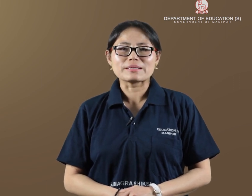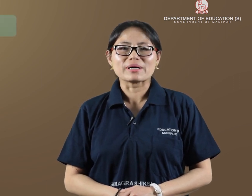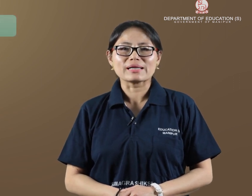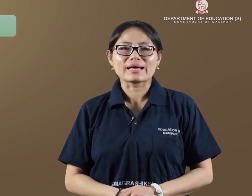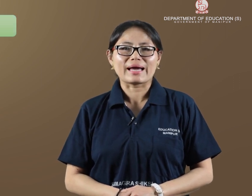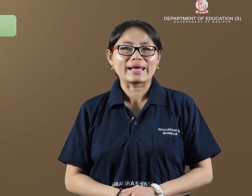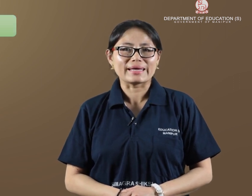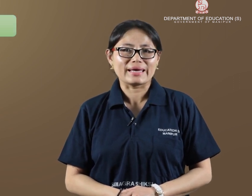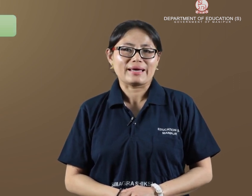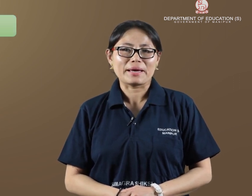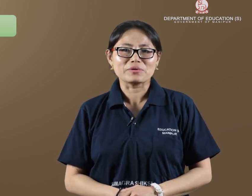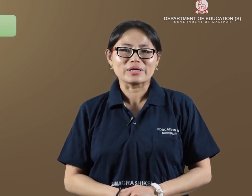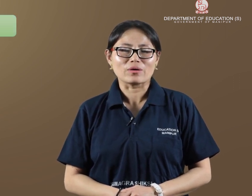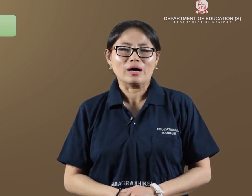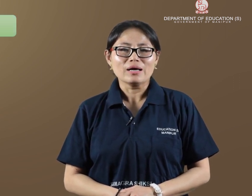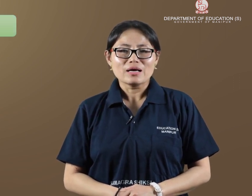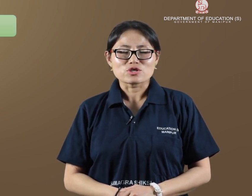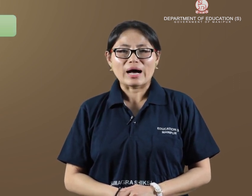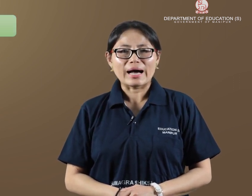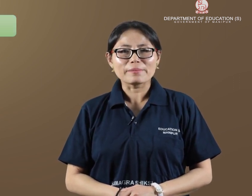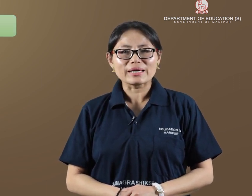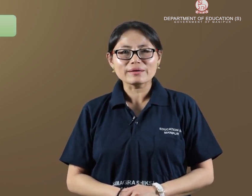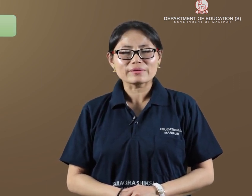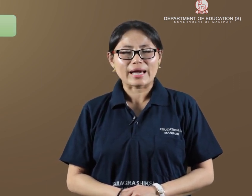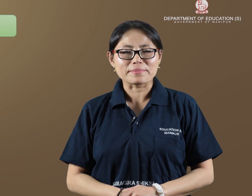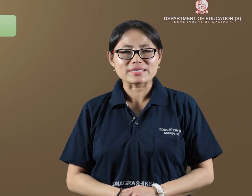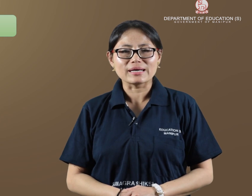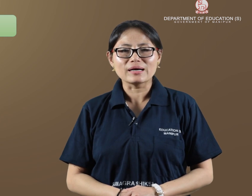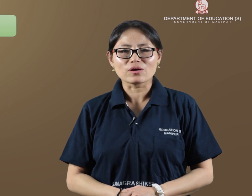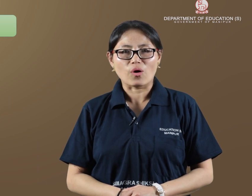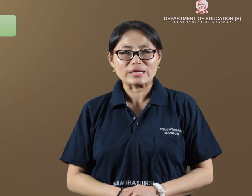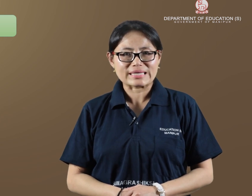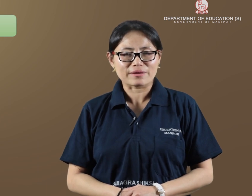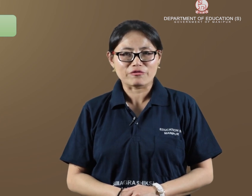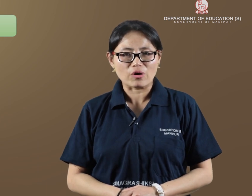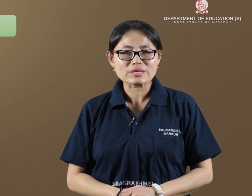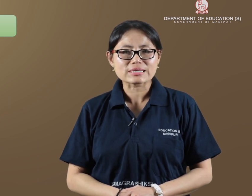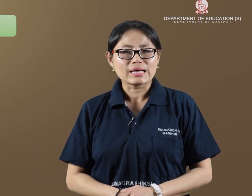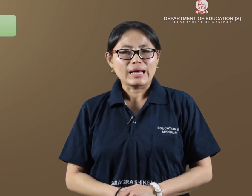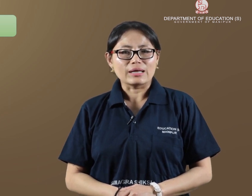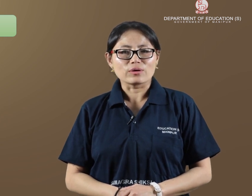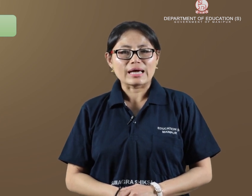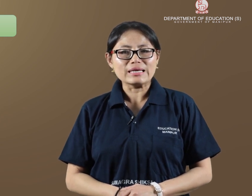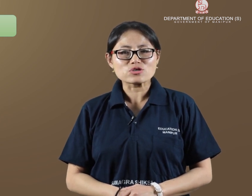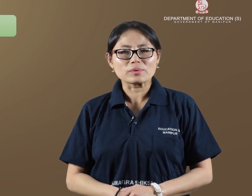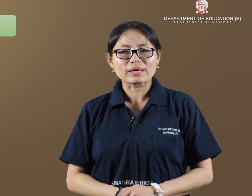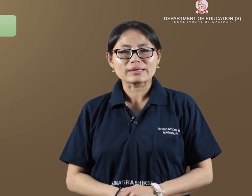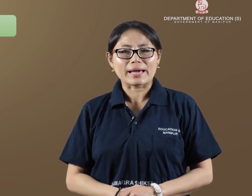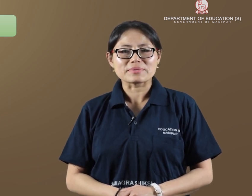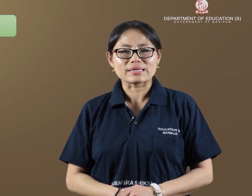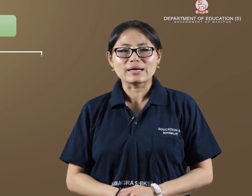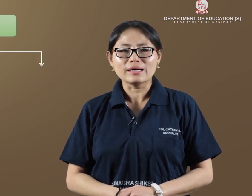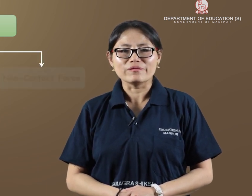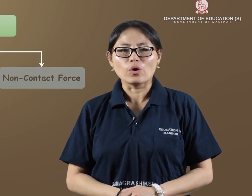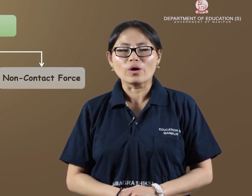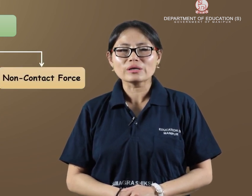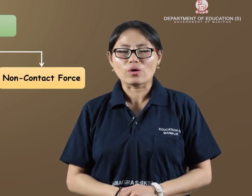makhal kaya laige, hai bidhuni ko. So, ahan bayi types ina contact force, aduga ani subaga types ina